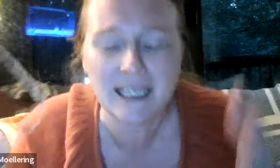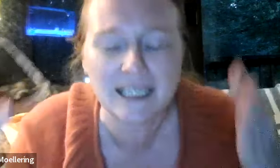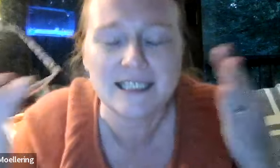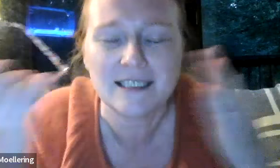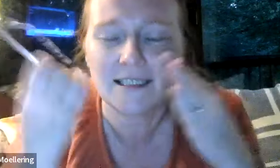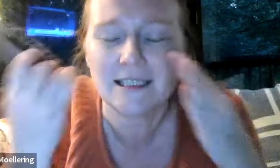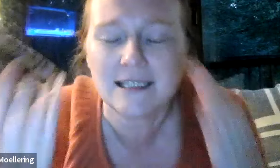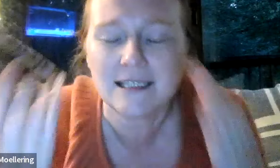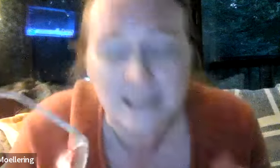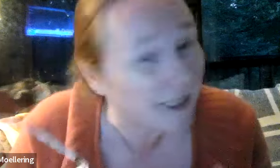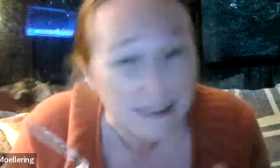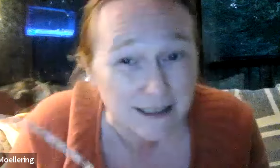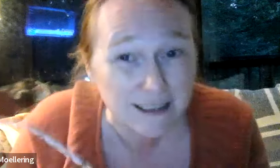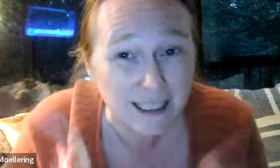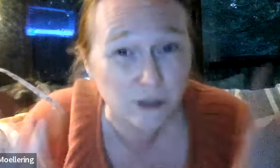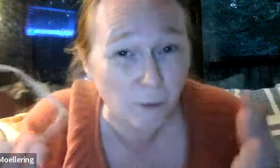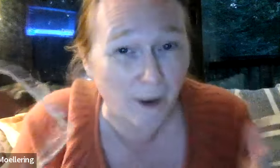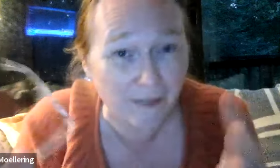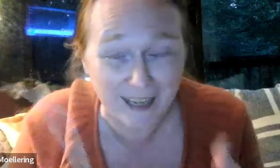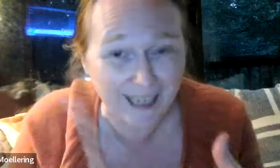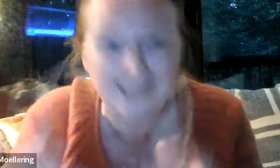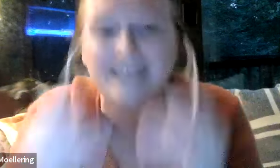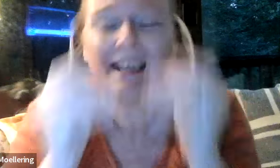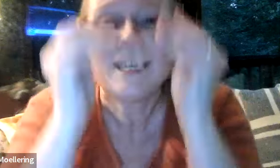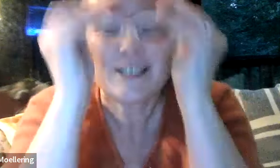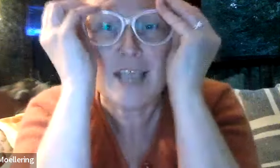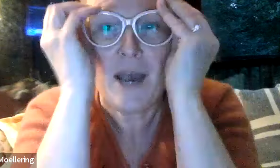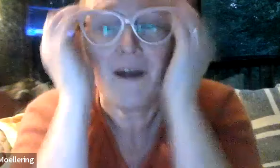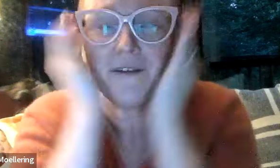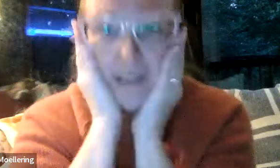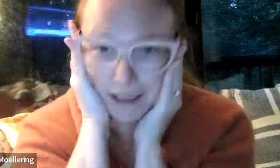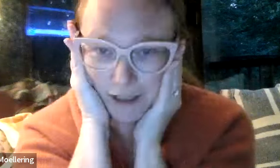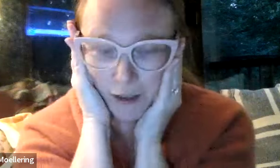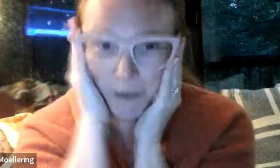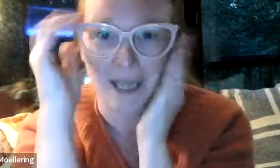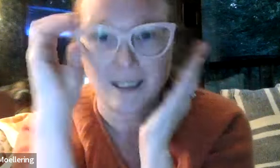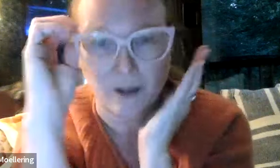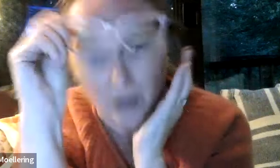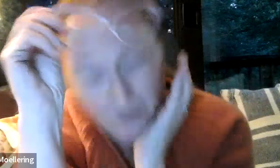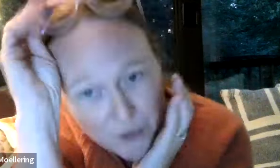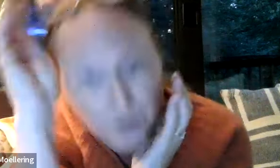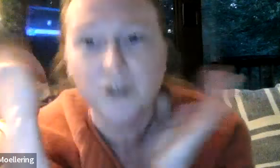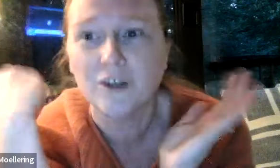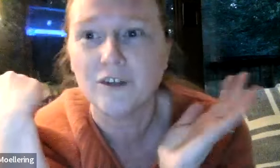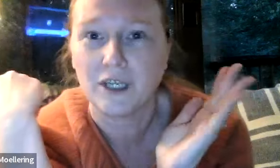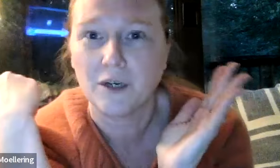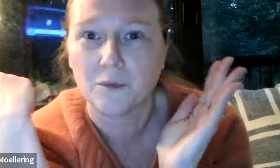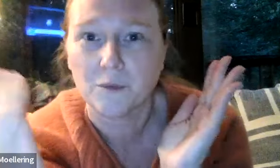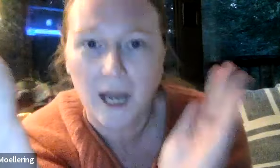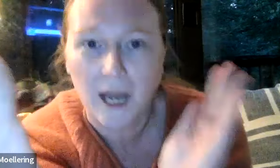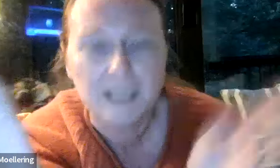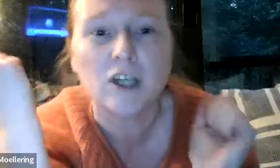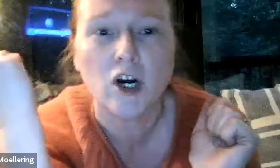can't sit and do one thing. So I feel like that's a good place. Or if you're like riding in the car